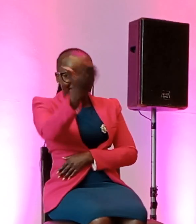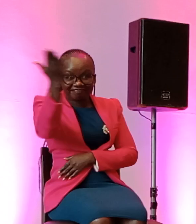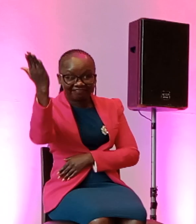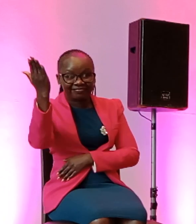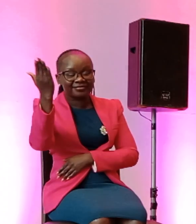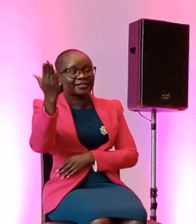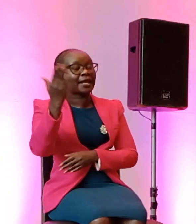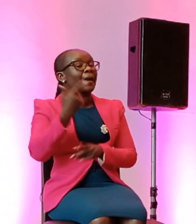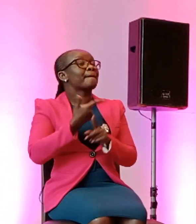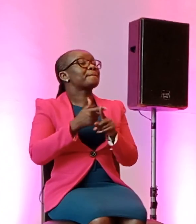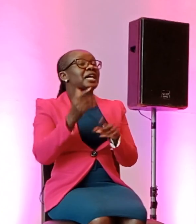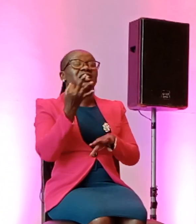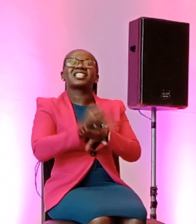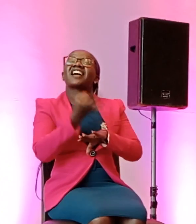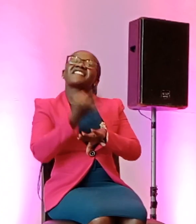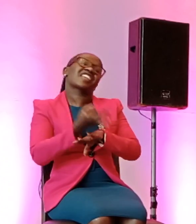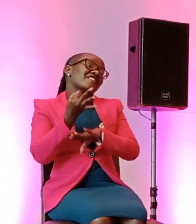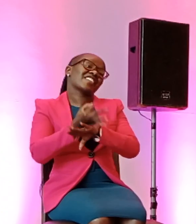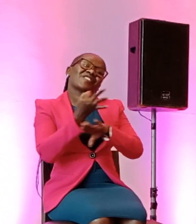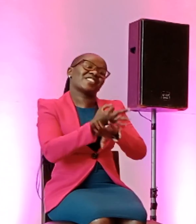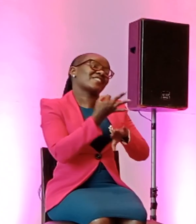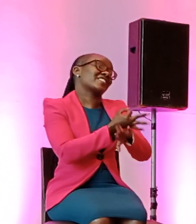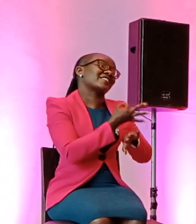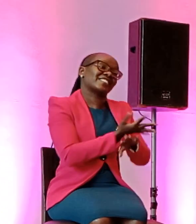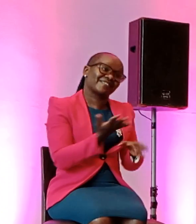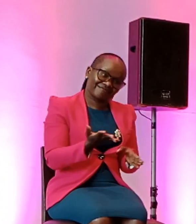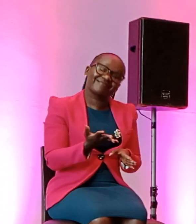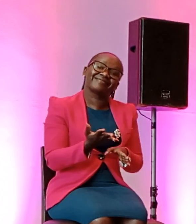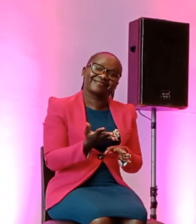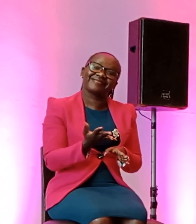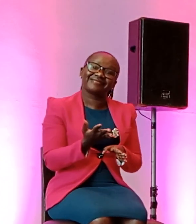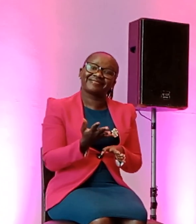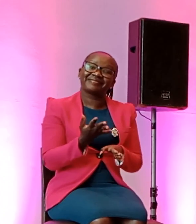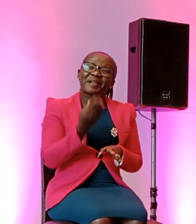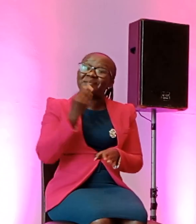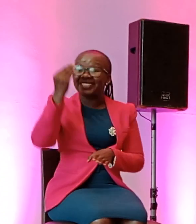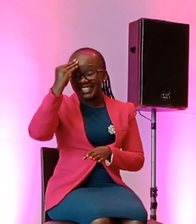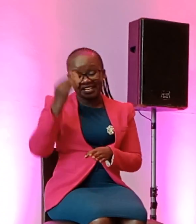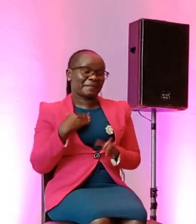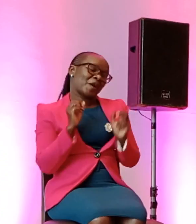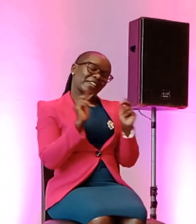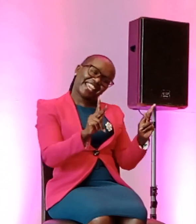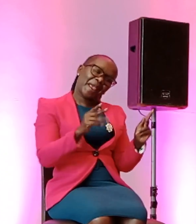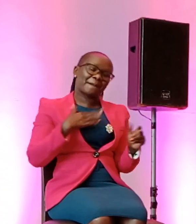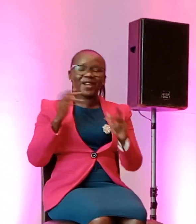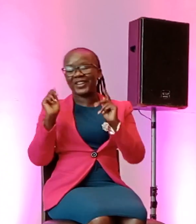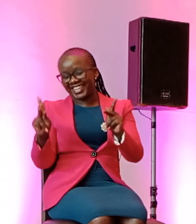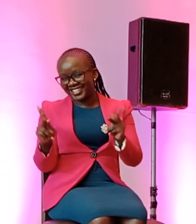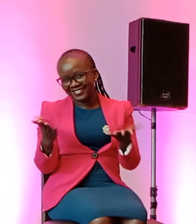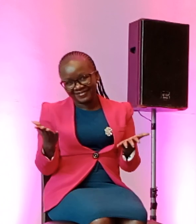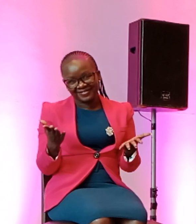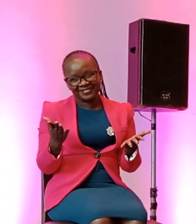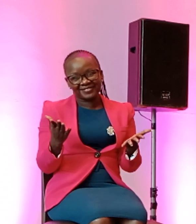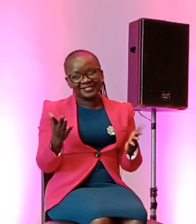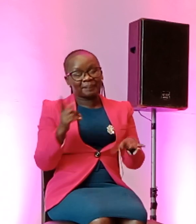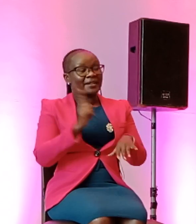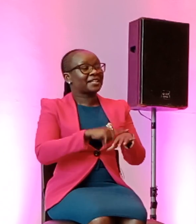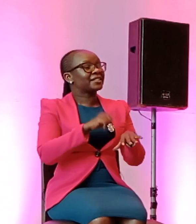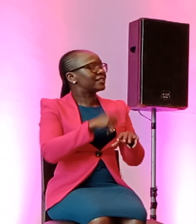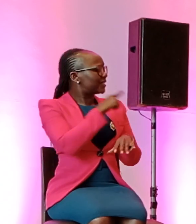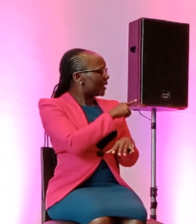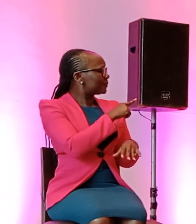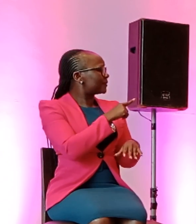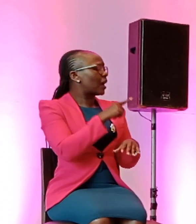but it's a fake look. Many times I look like I'm okay. When I'm given to be a cheerleader,